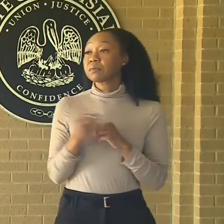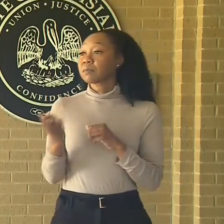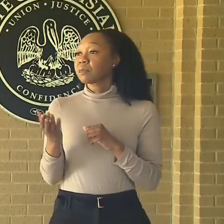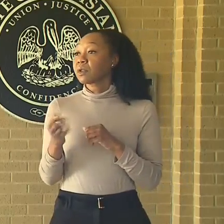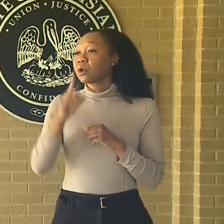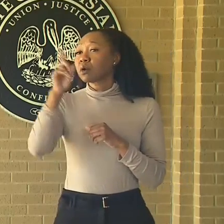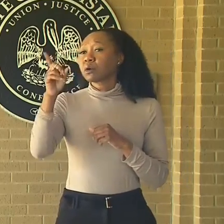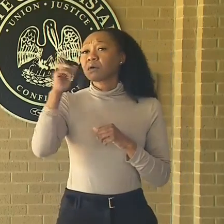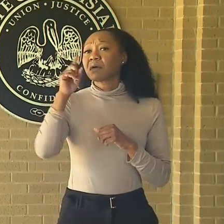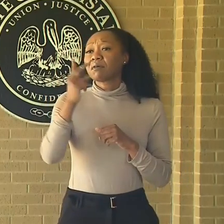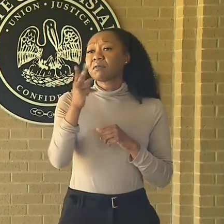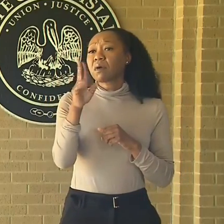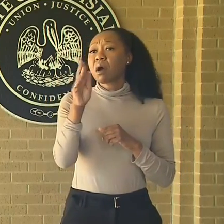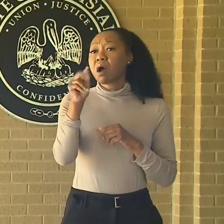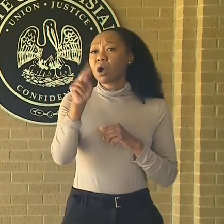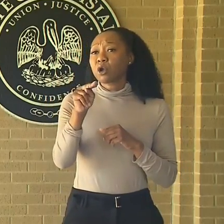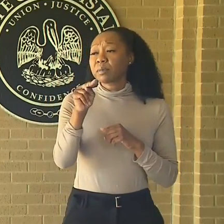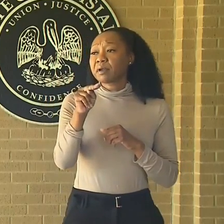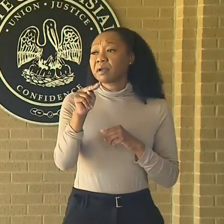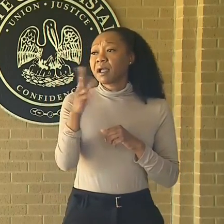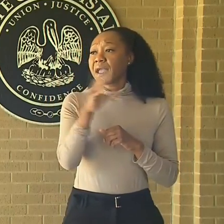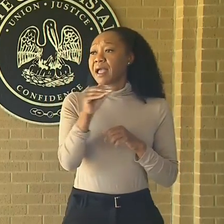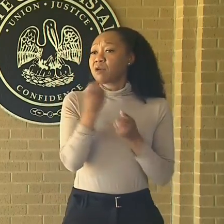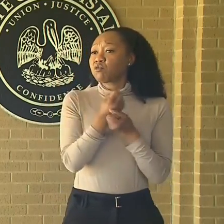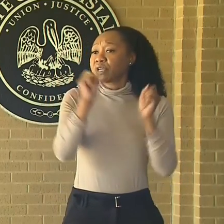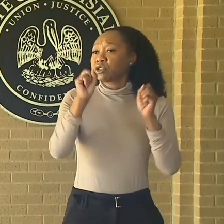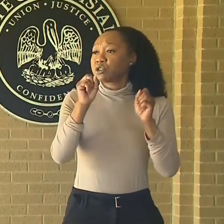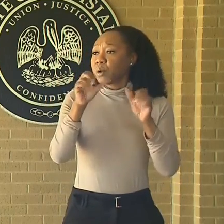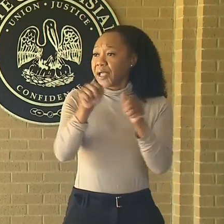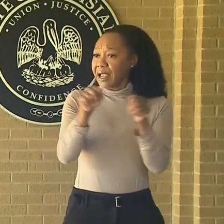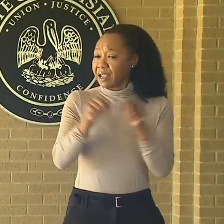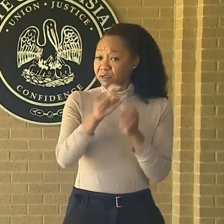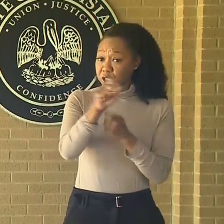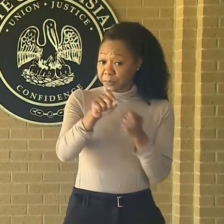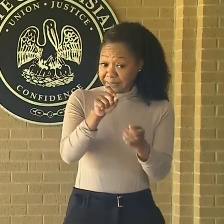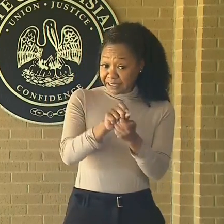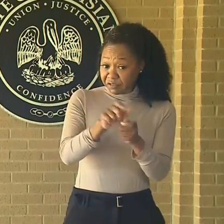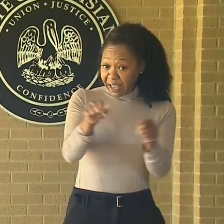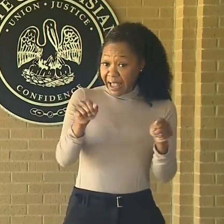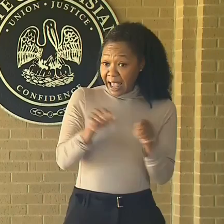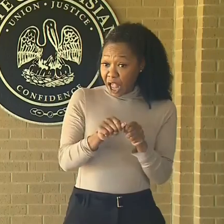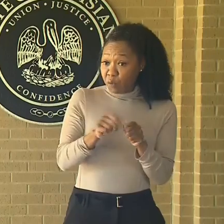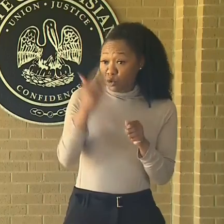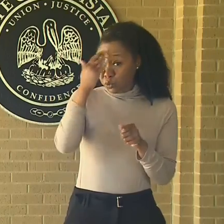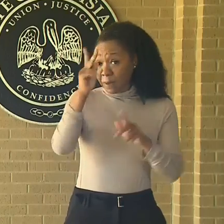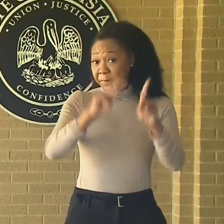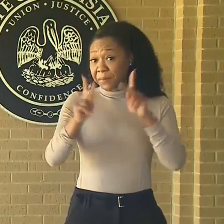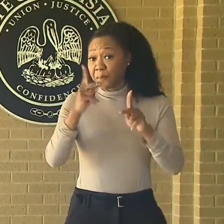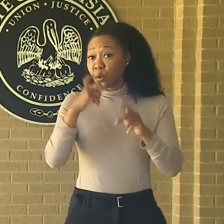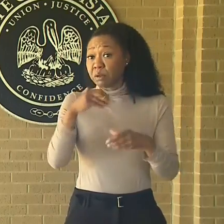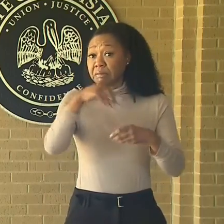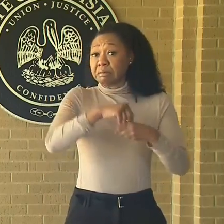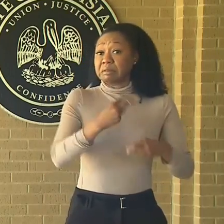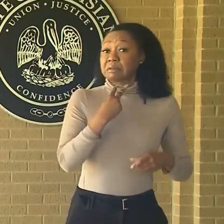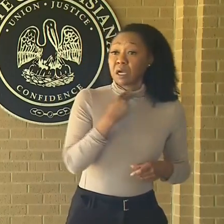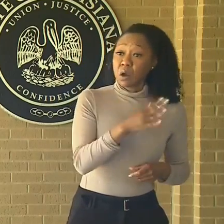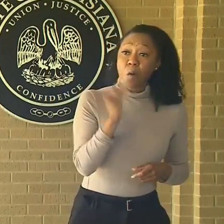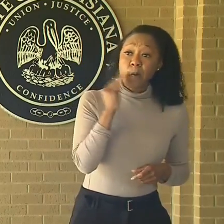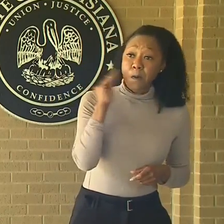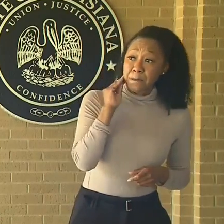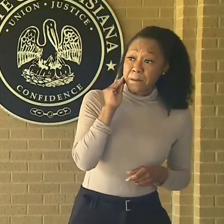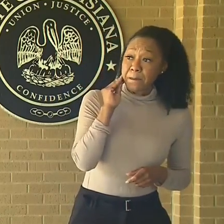about urban search and rescue efforts, are there specific areas where there are known people to be trapped in their homes or needing help?